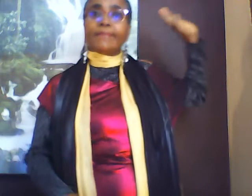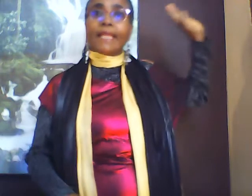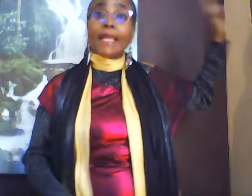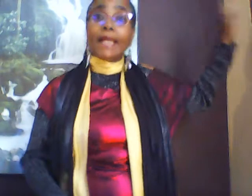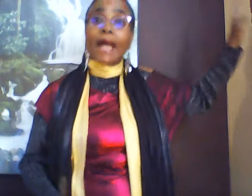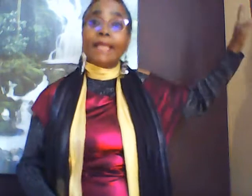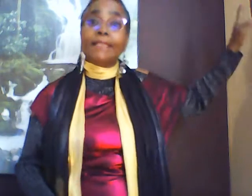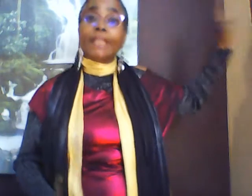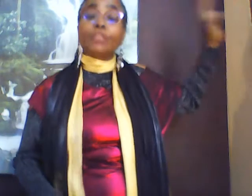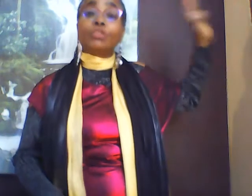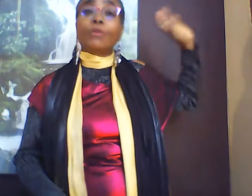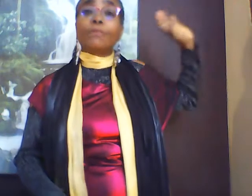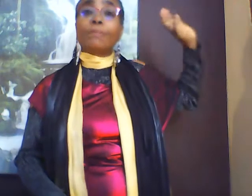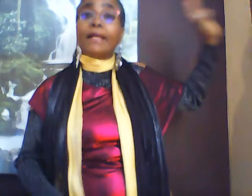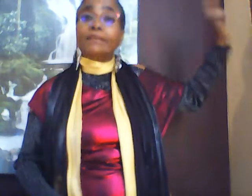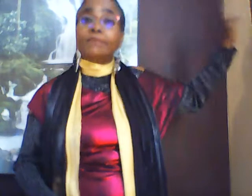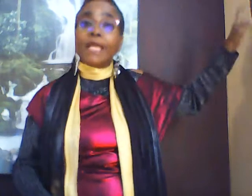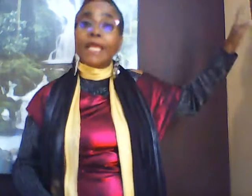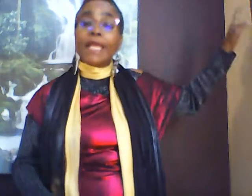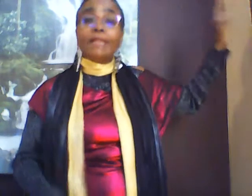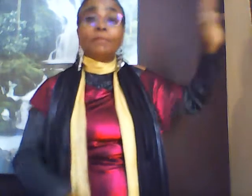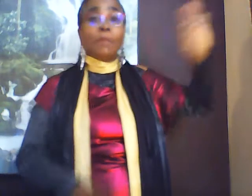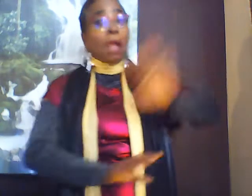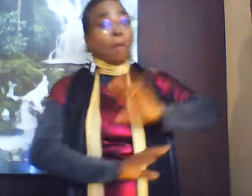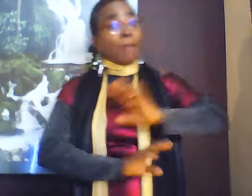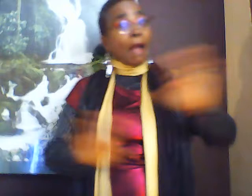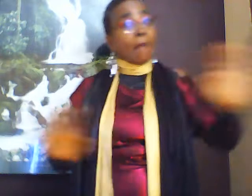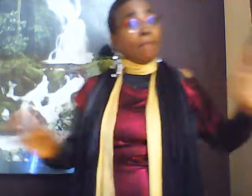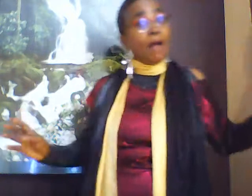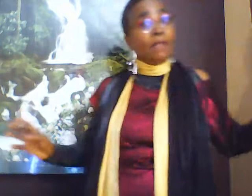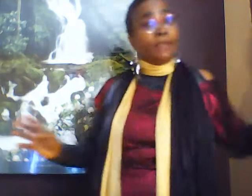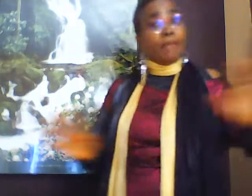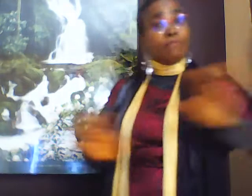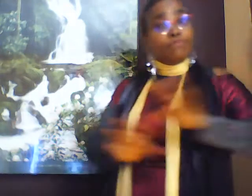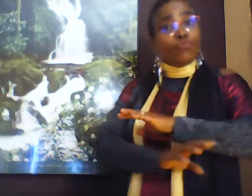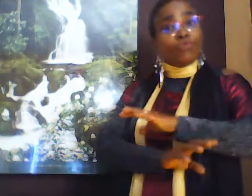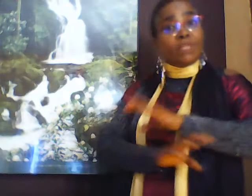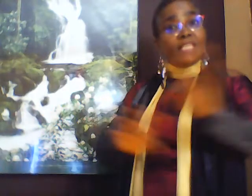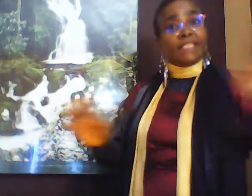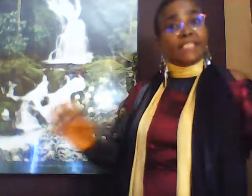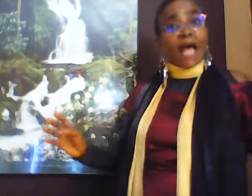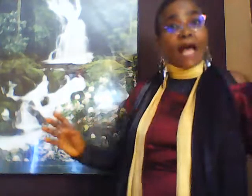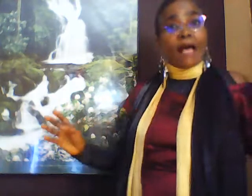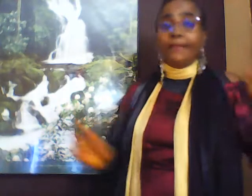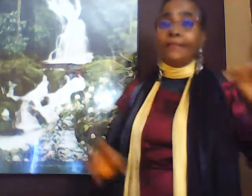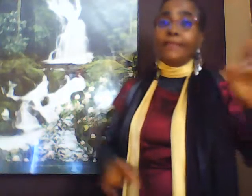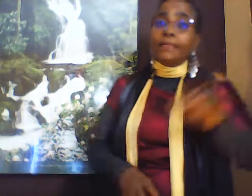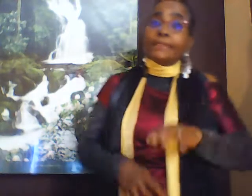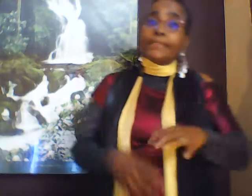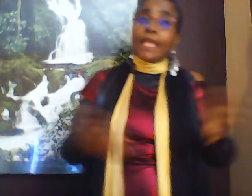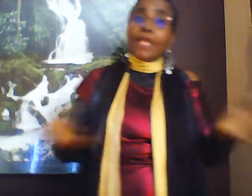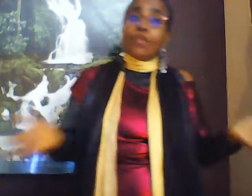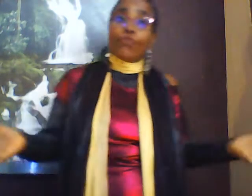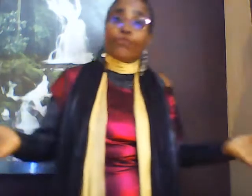impaired. Degradation pathway impaired. Pas mandem pour tout ça. C'est une